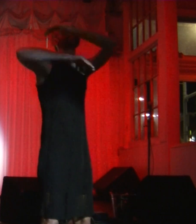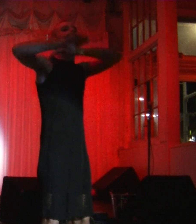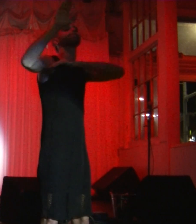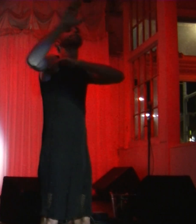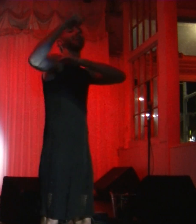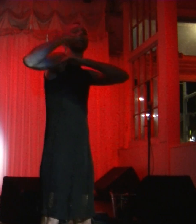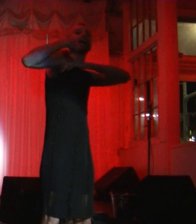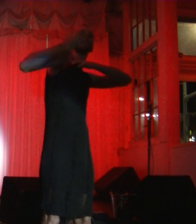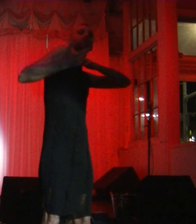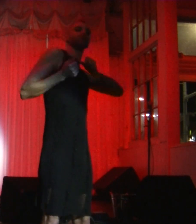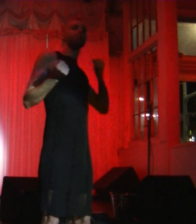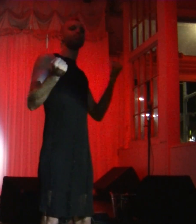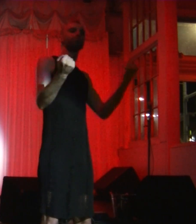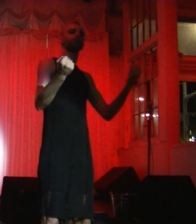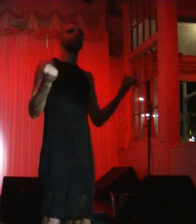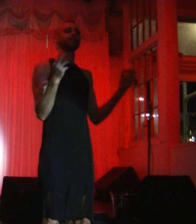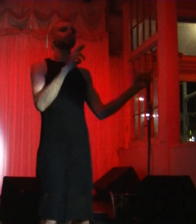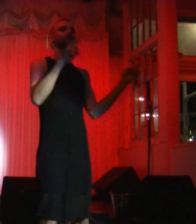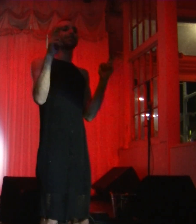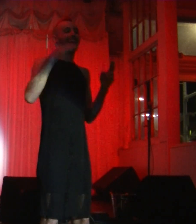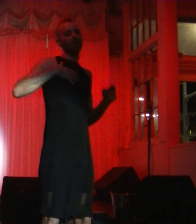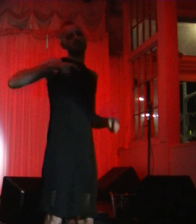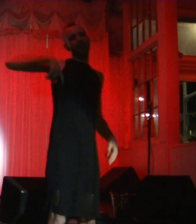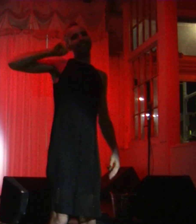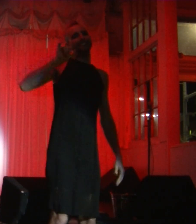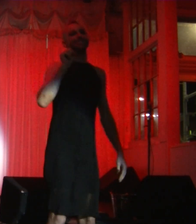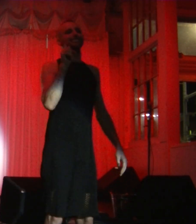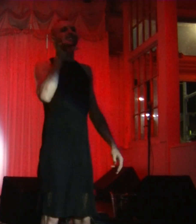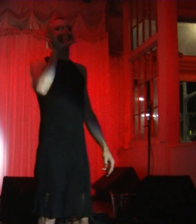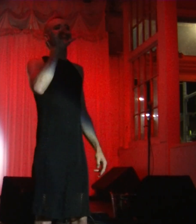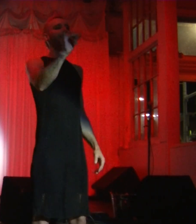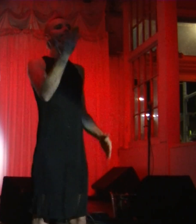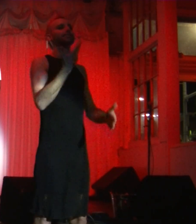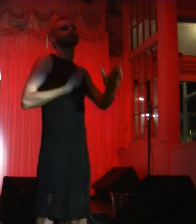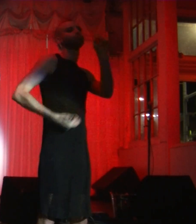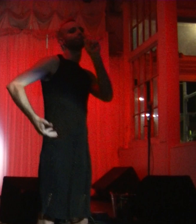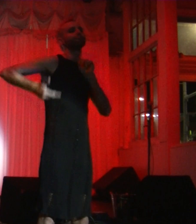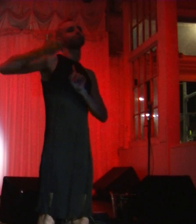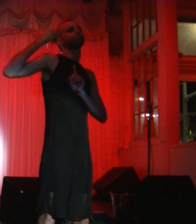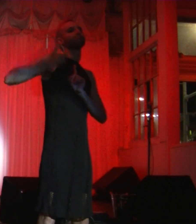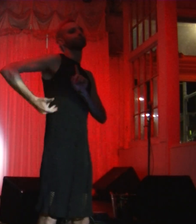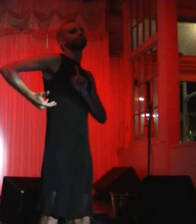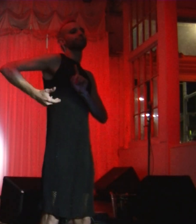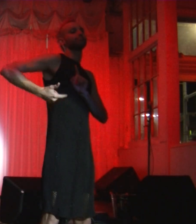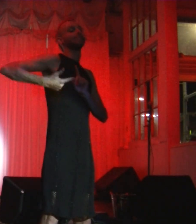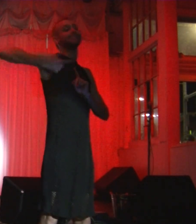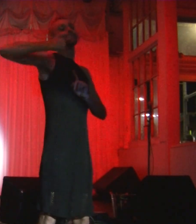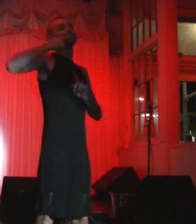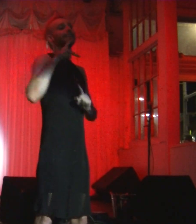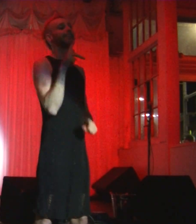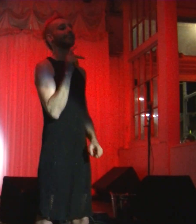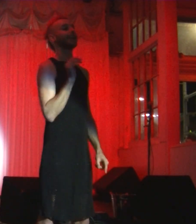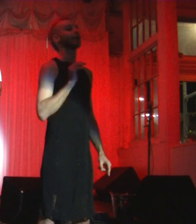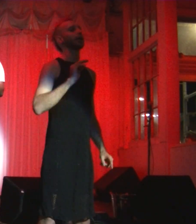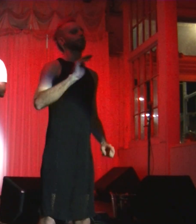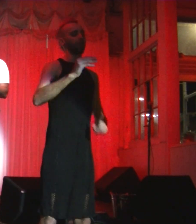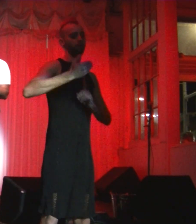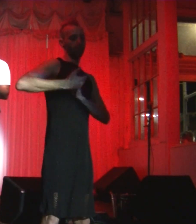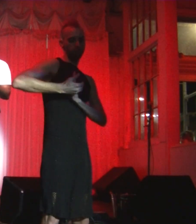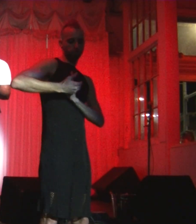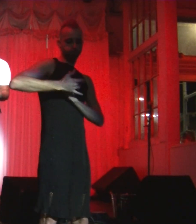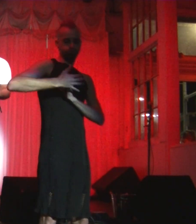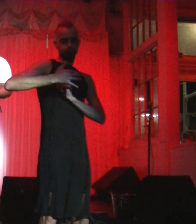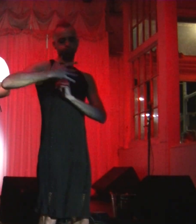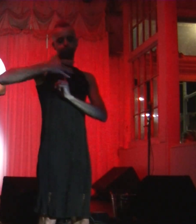it. I am my sexiest manifestation, said KB, uncaging themselves